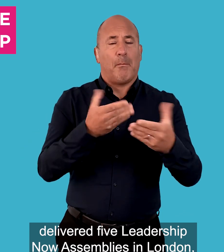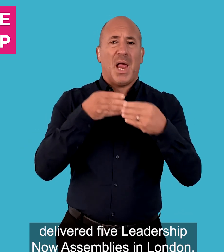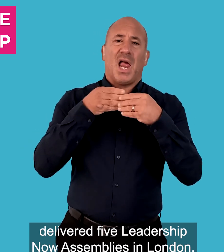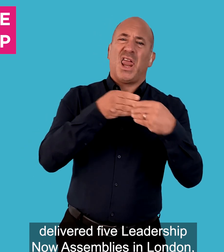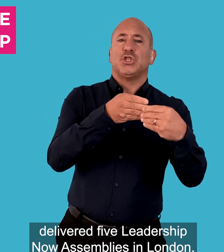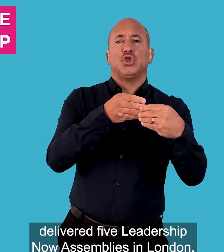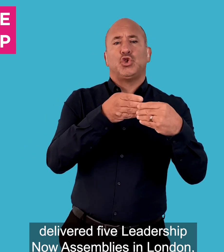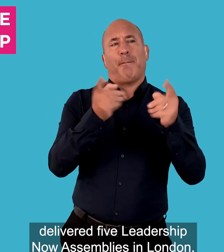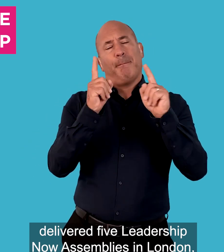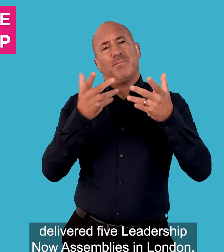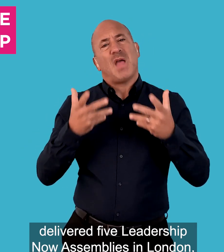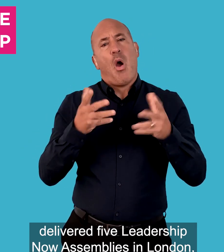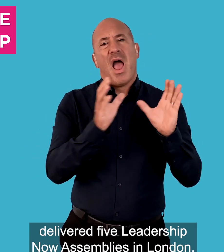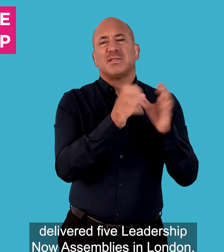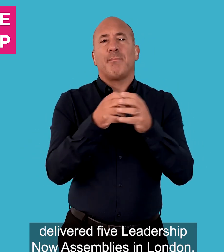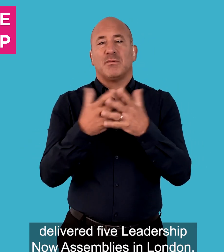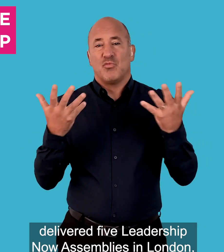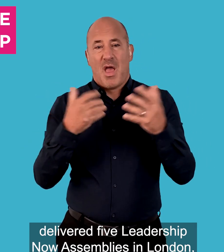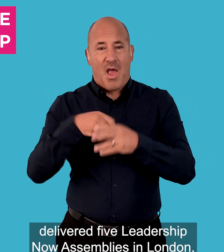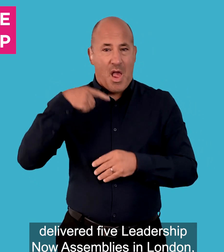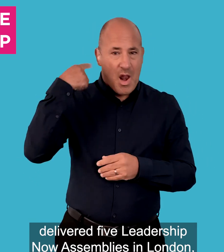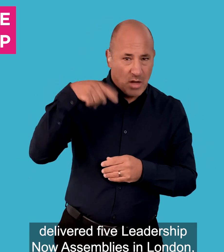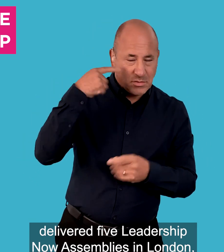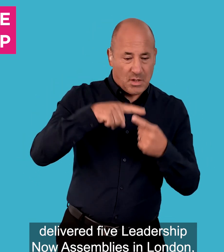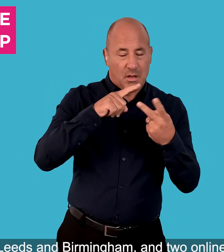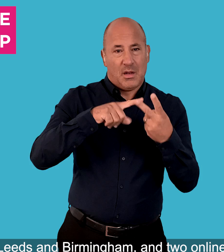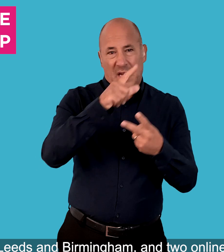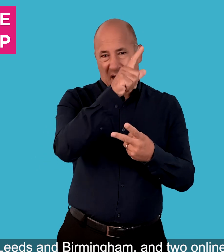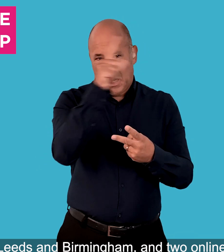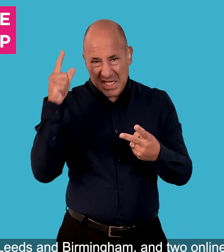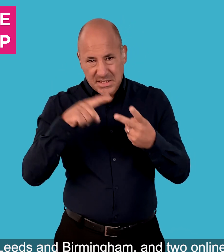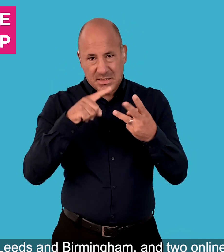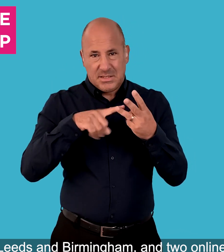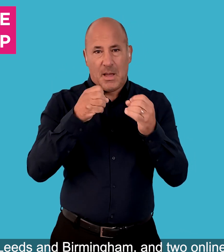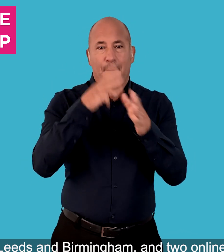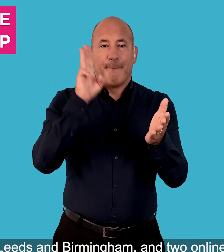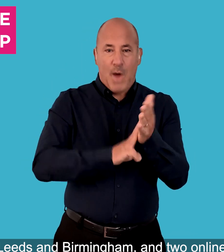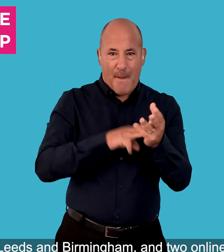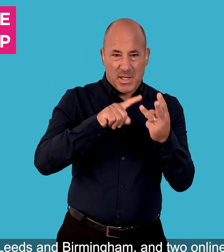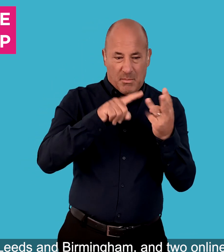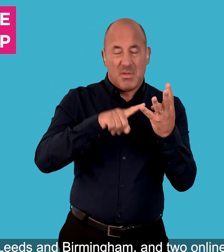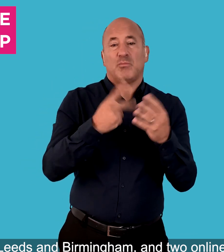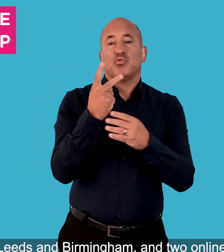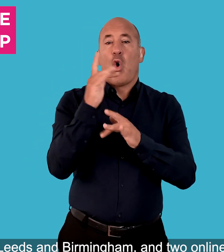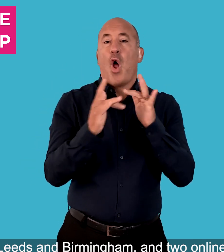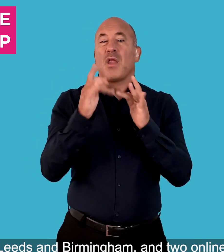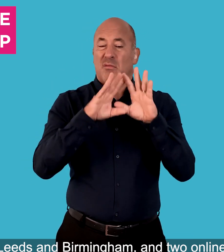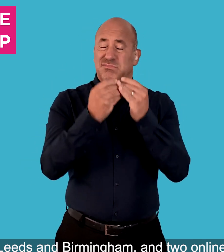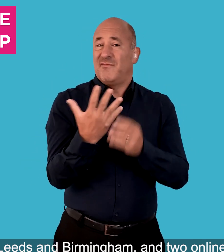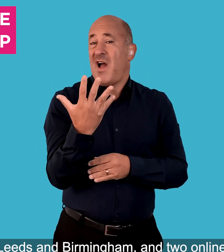delivered 5 Leadership Now assemblies in London, Leeds and Birmingham, and 2 online.